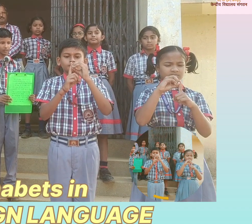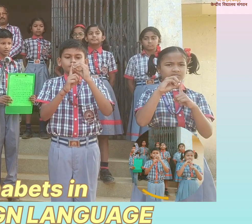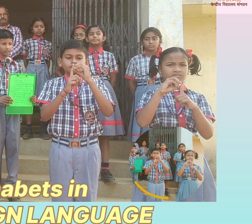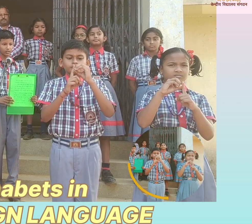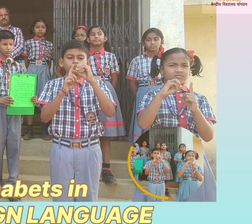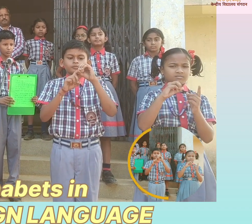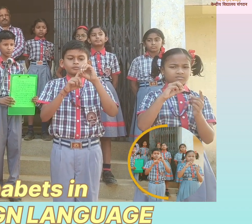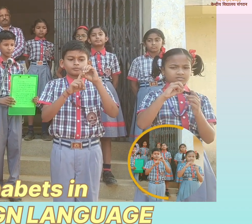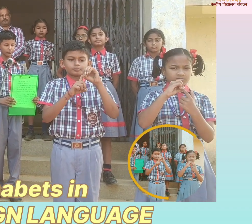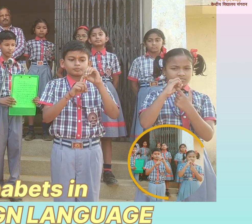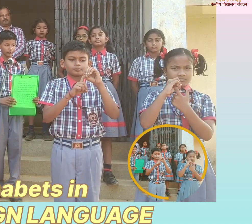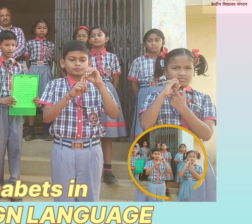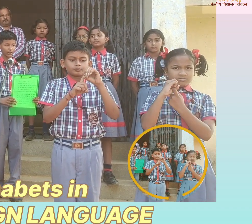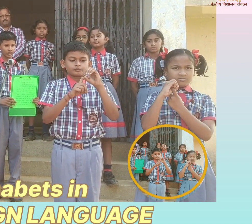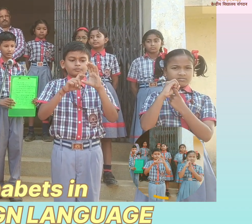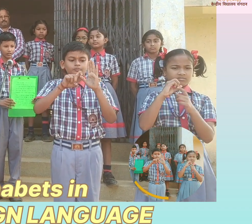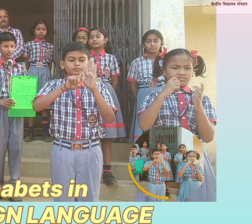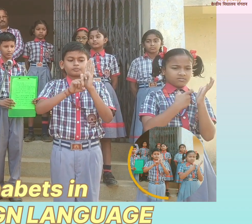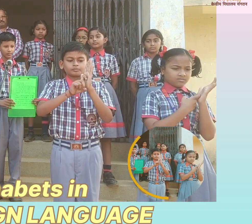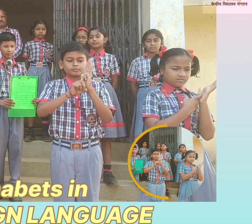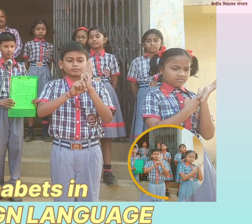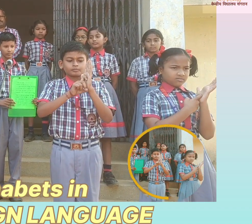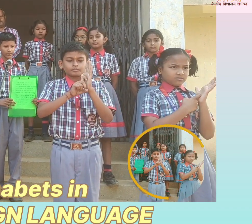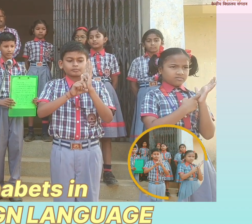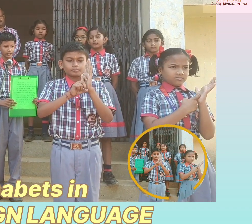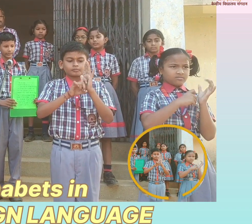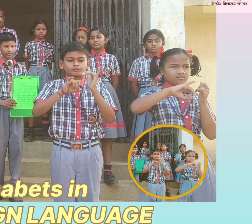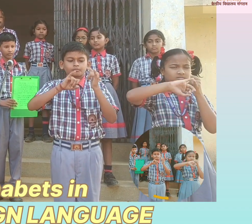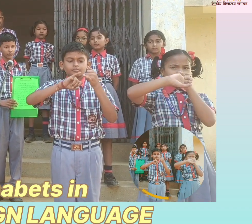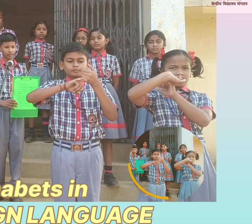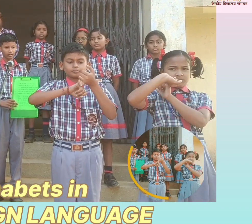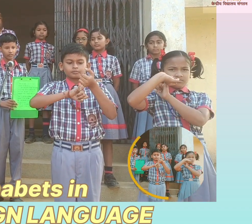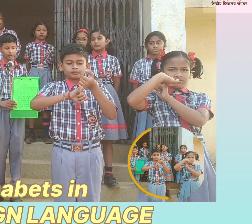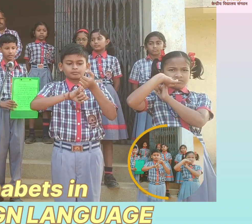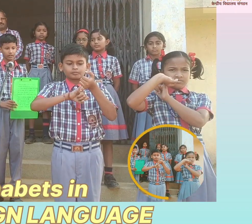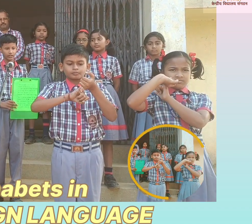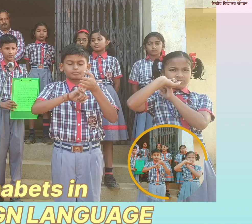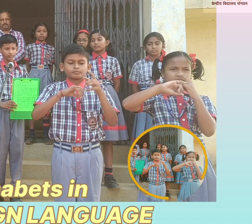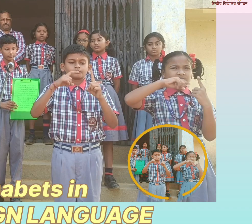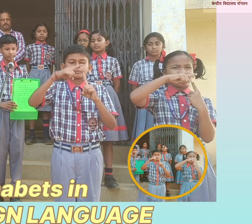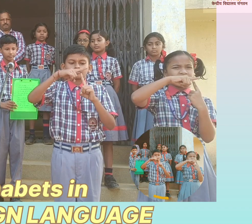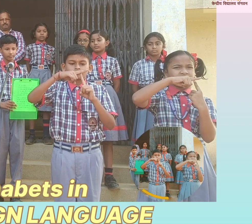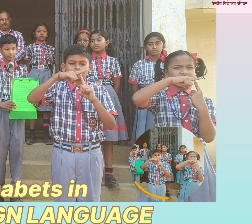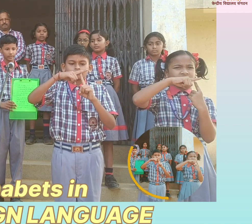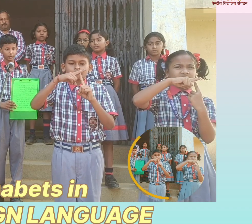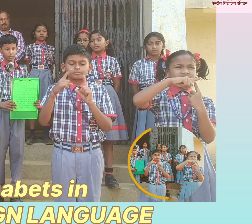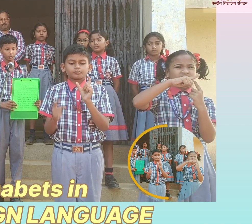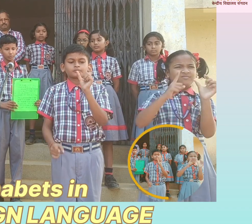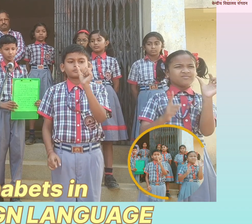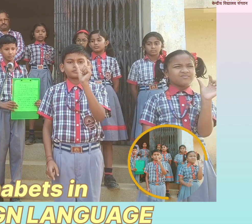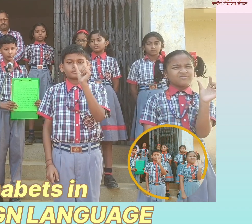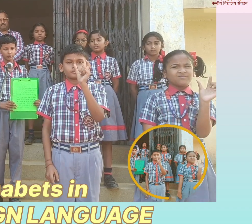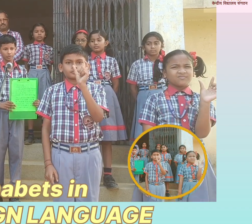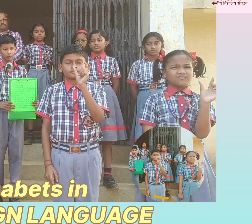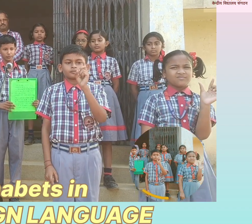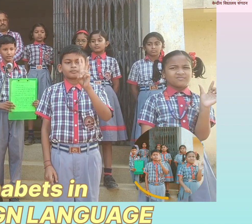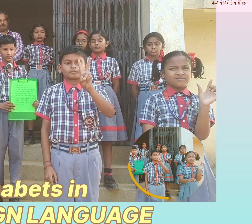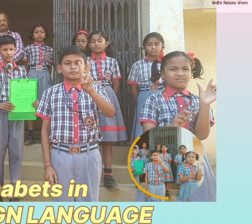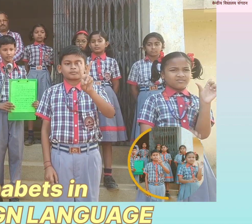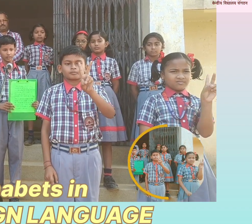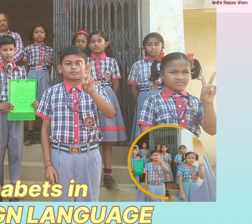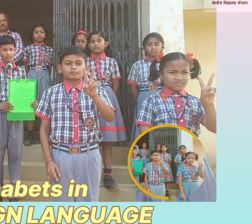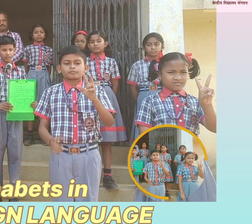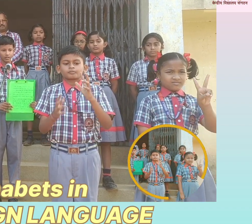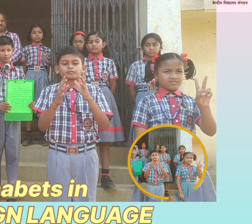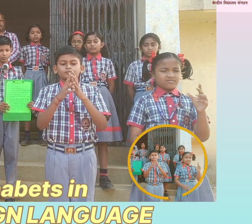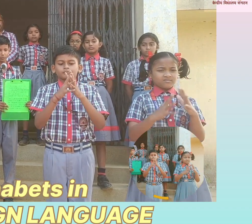P Q R S T U